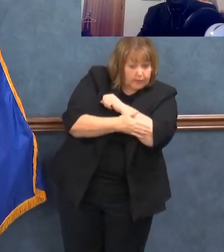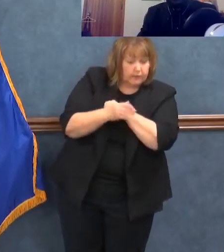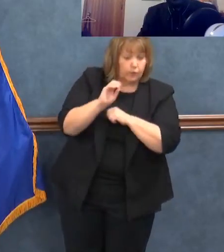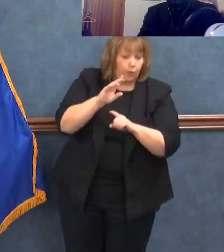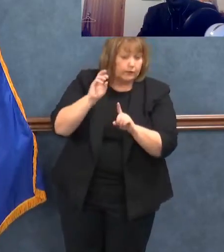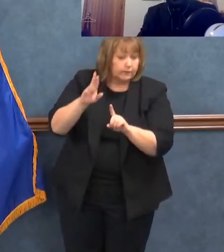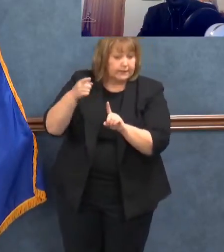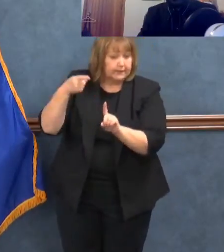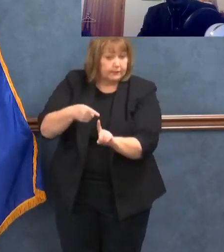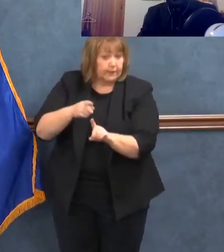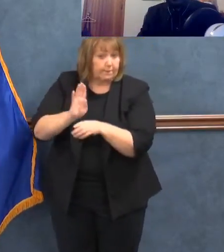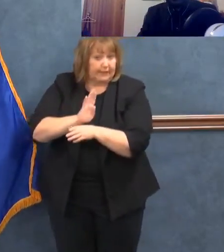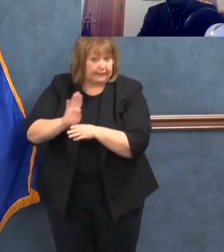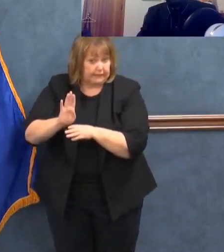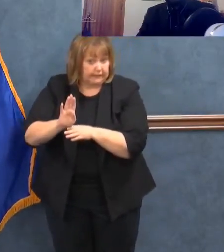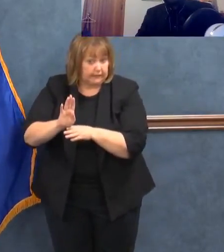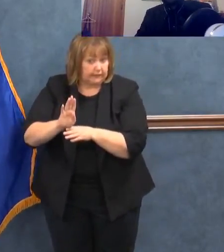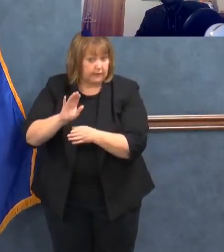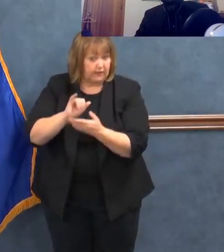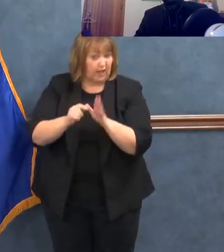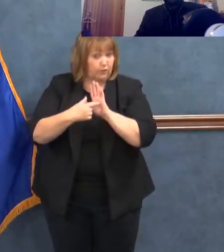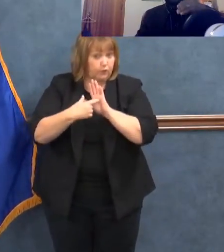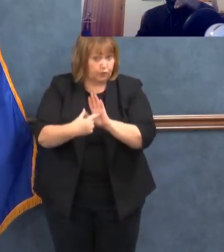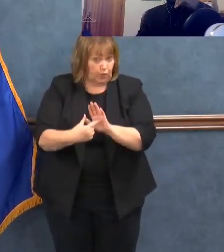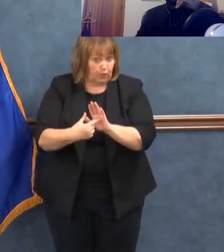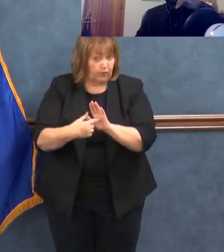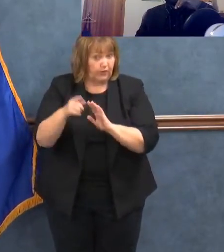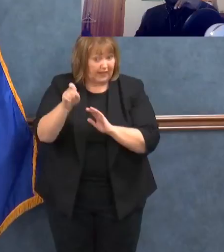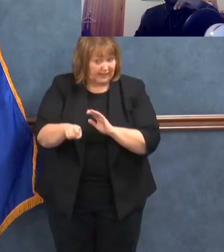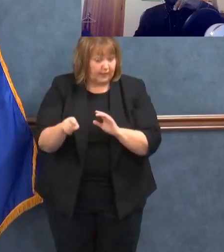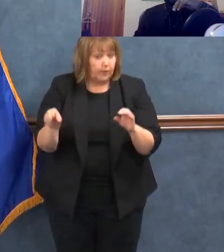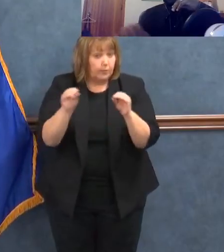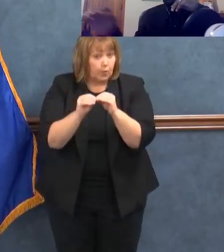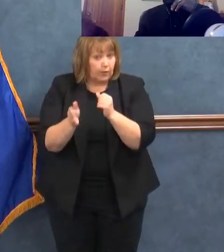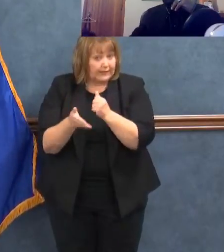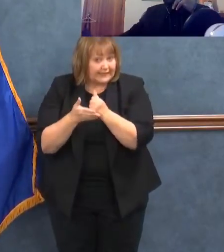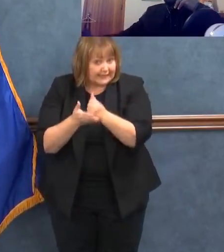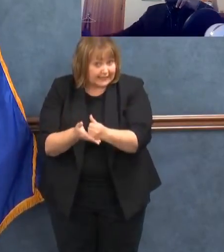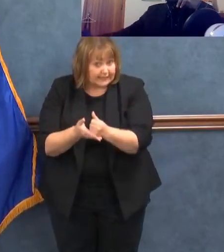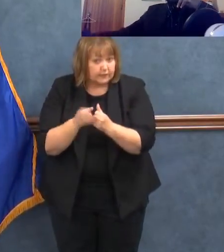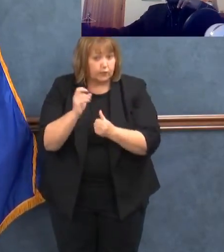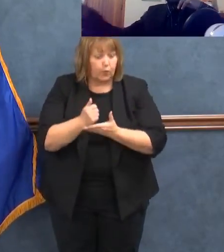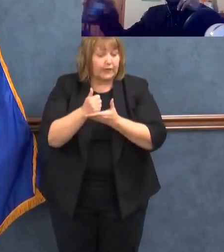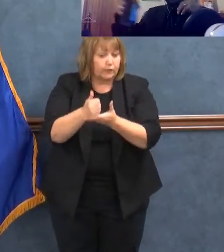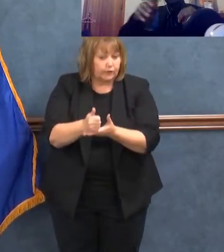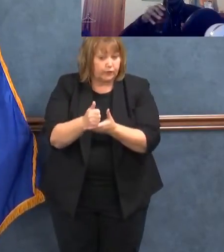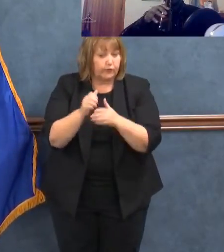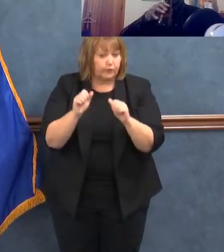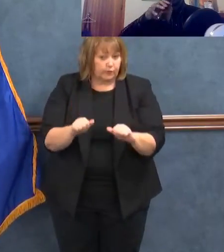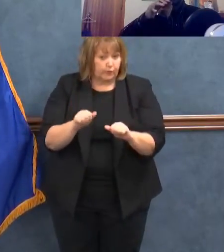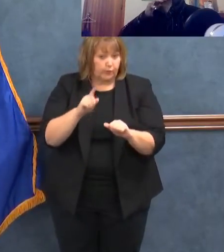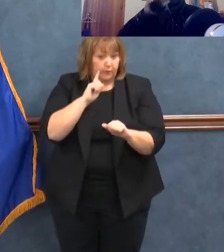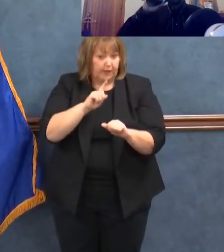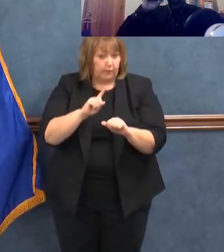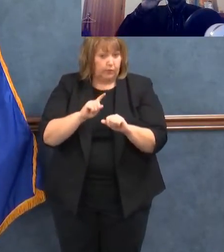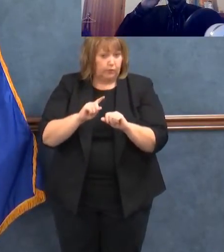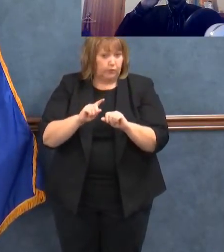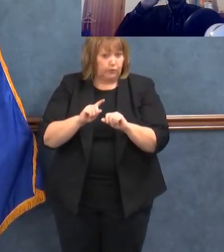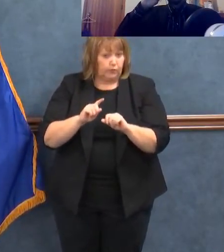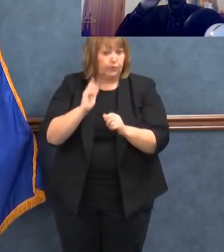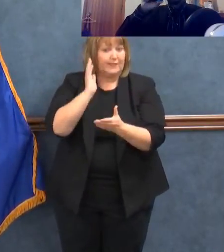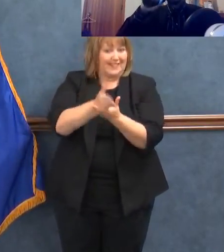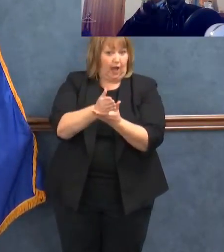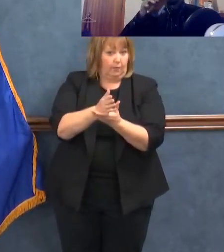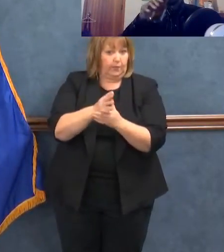businesses, and industries that have shown the need for additional assistance and intervention to spread this deadly virus, to